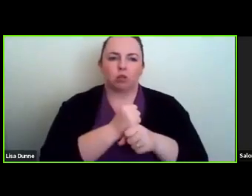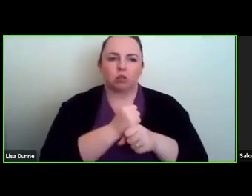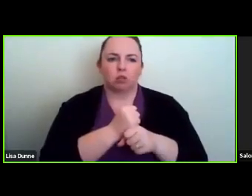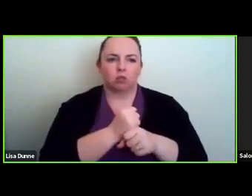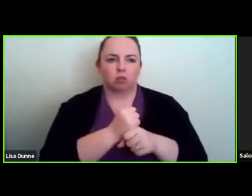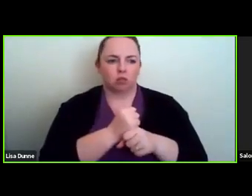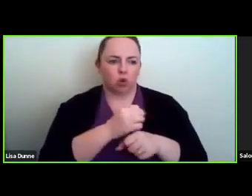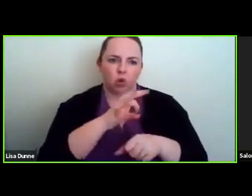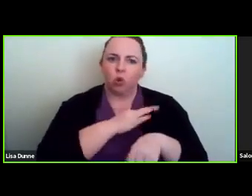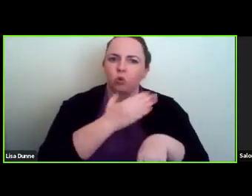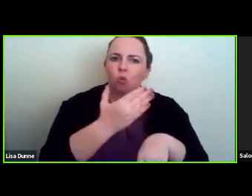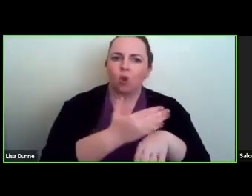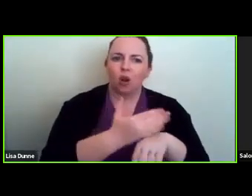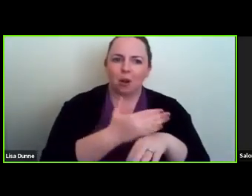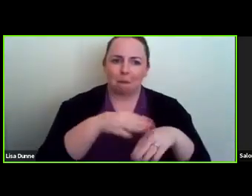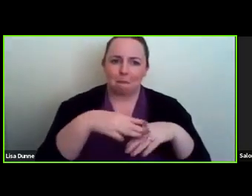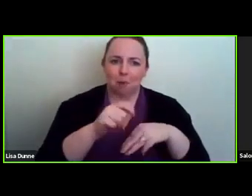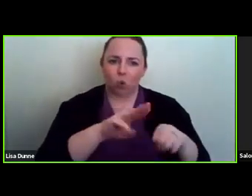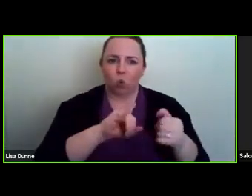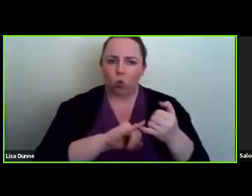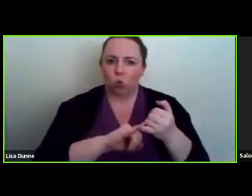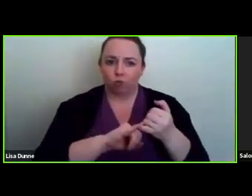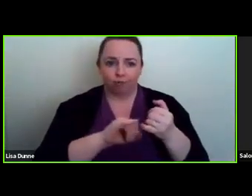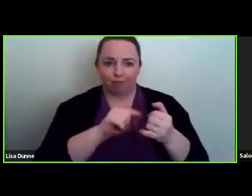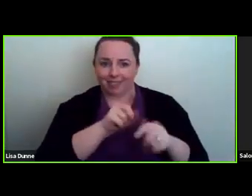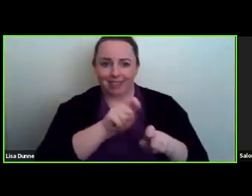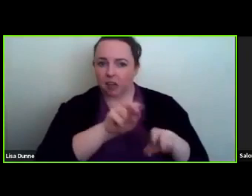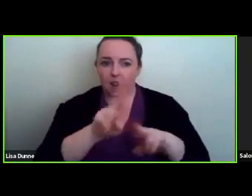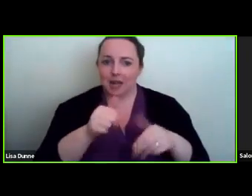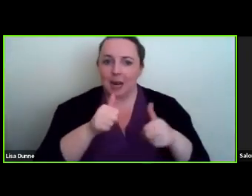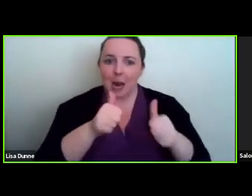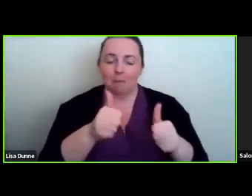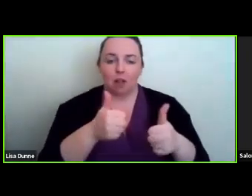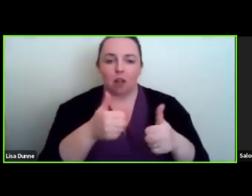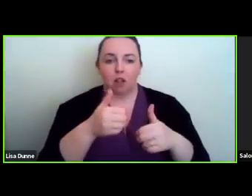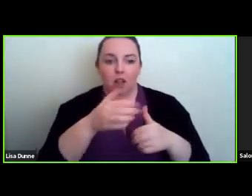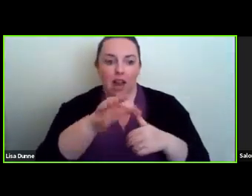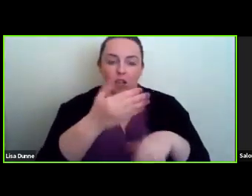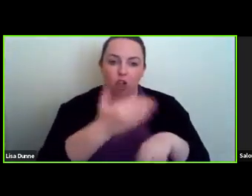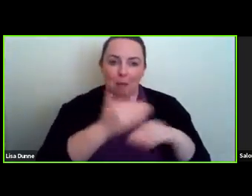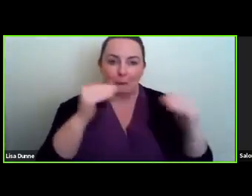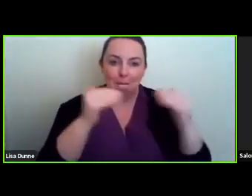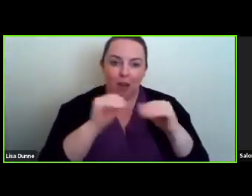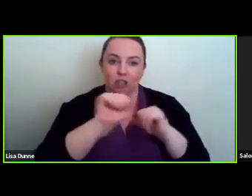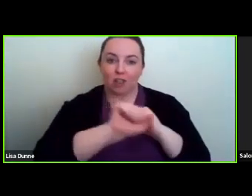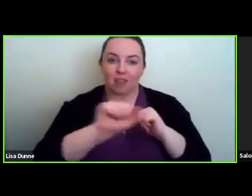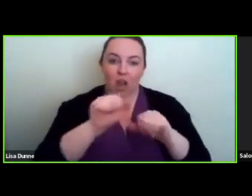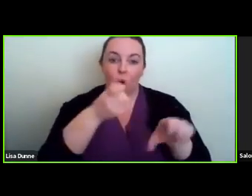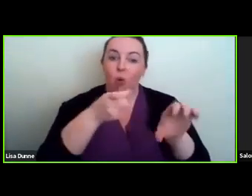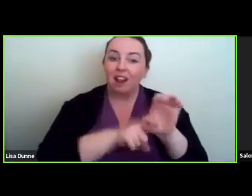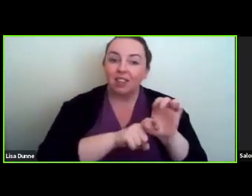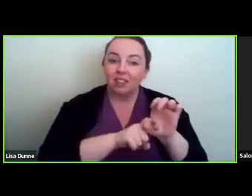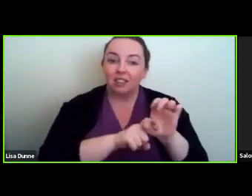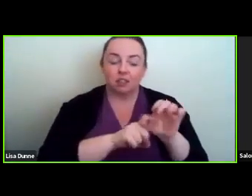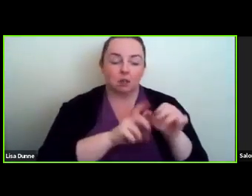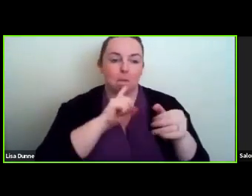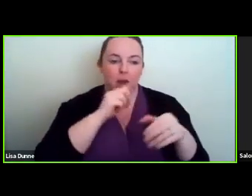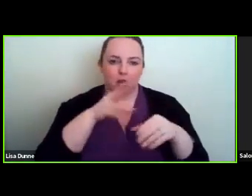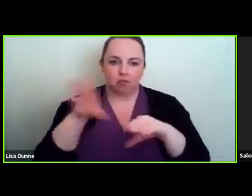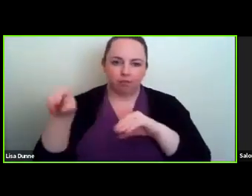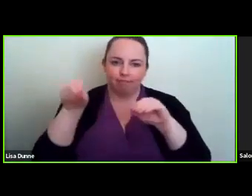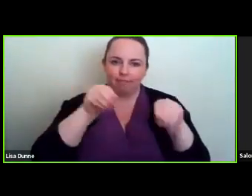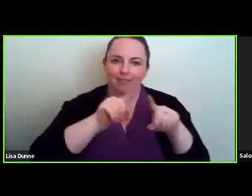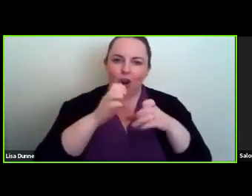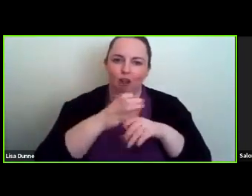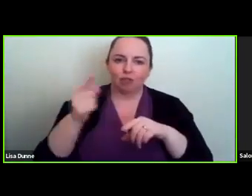that most people still are not able to get the work that matches their qualifications, for example, from a migrant background. And this